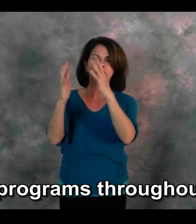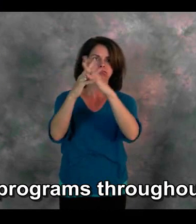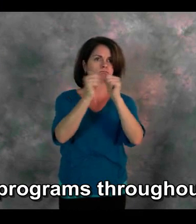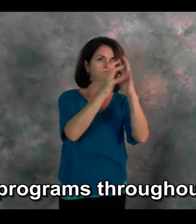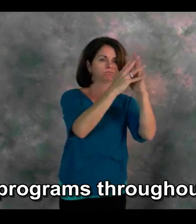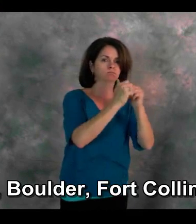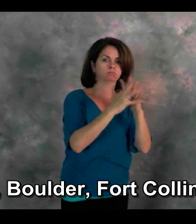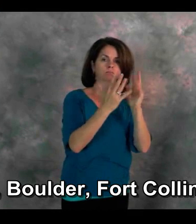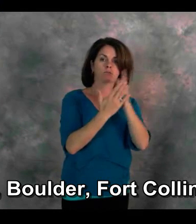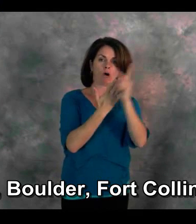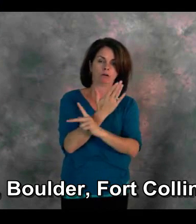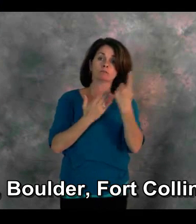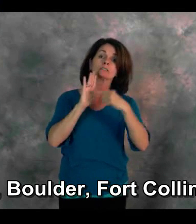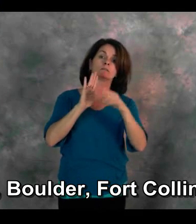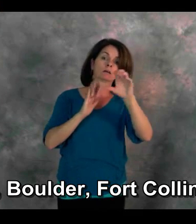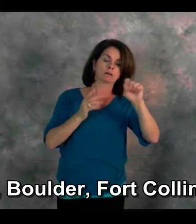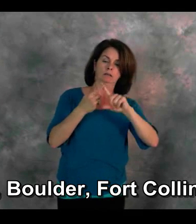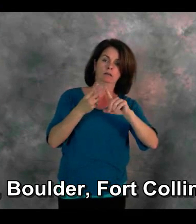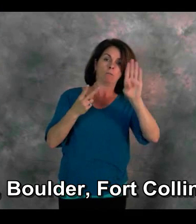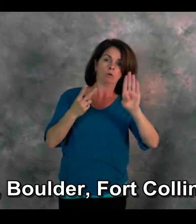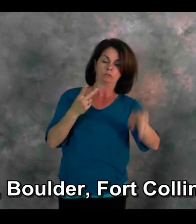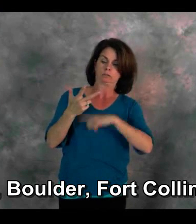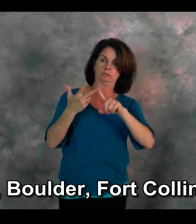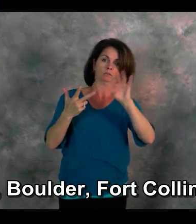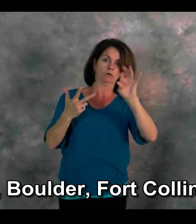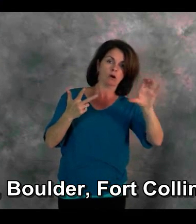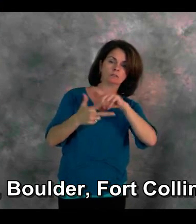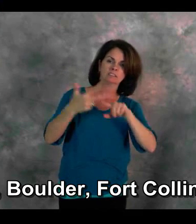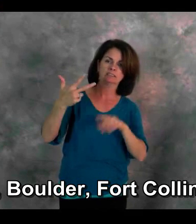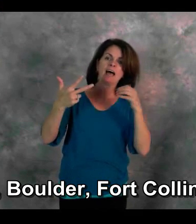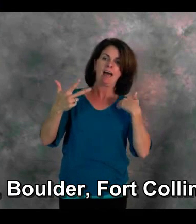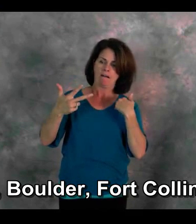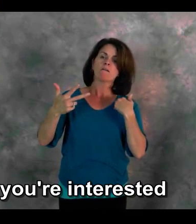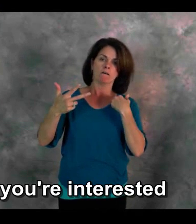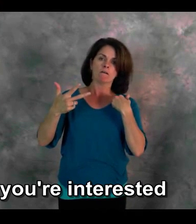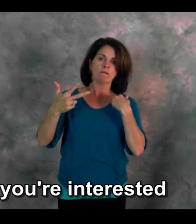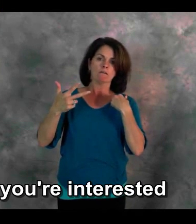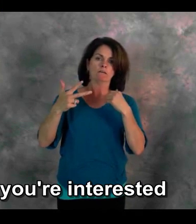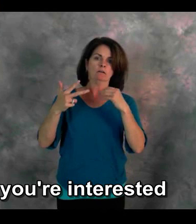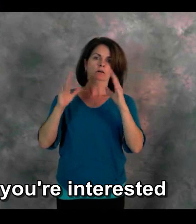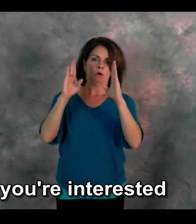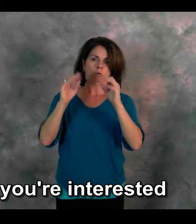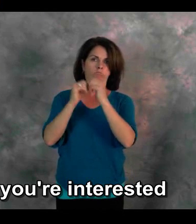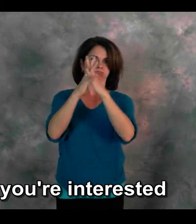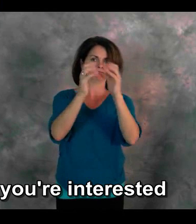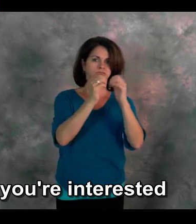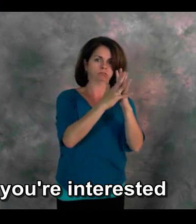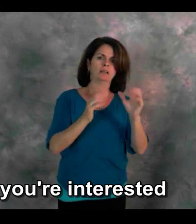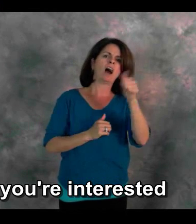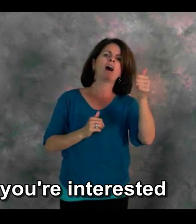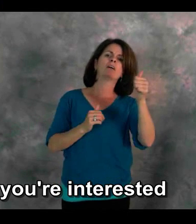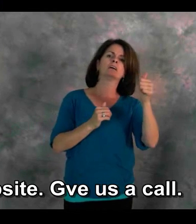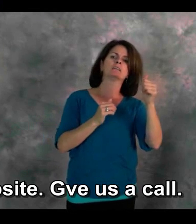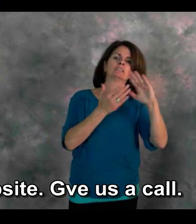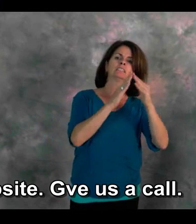has a number of programs throughout the state. Colorado Springs, Boulder, Fort Collins, a couple others. If